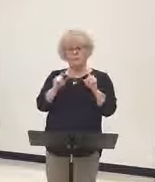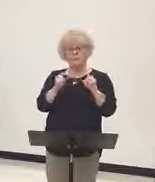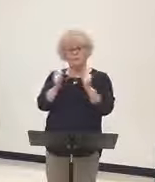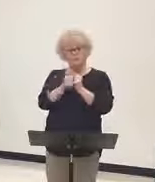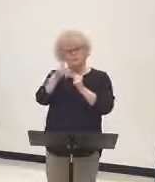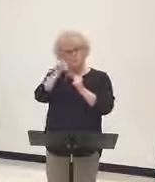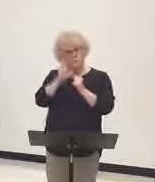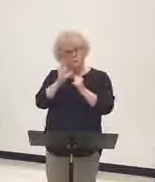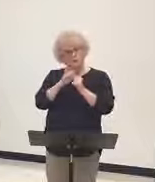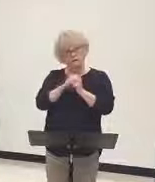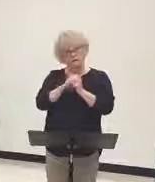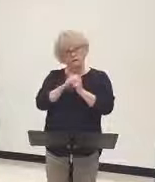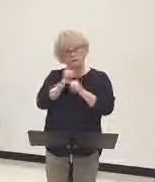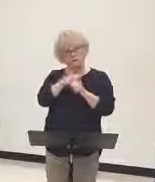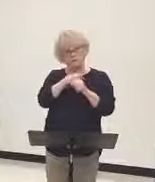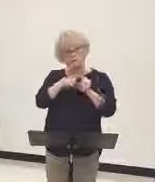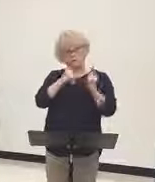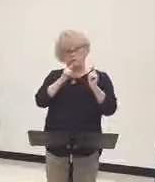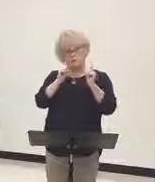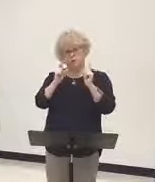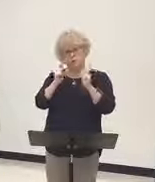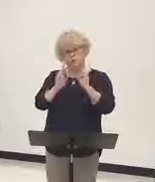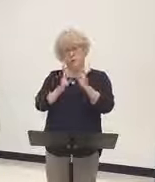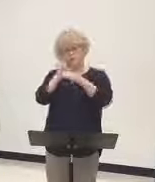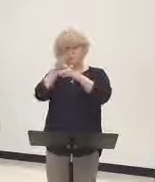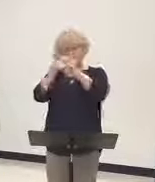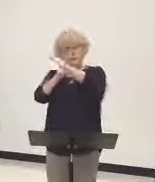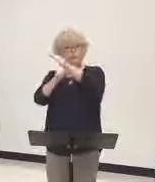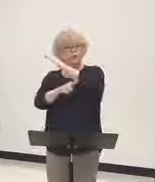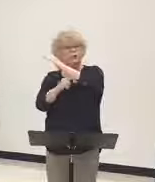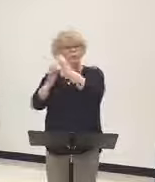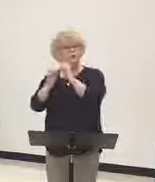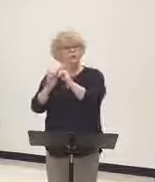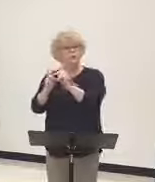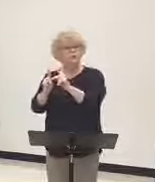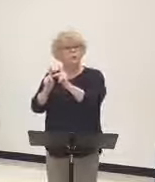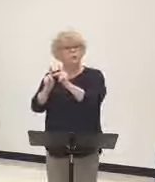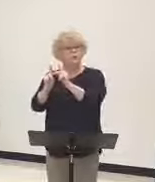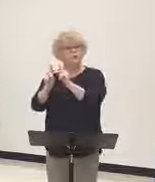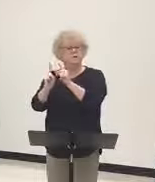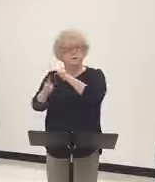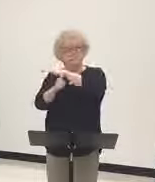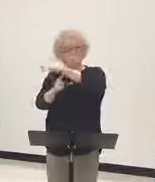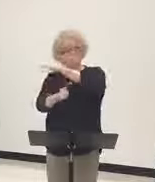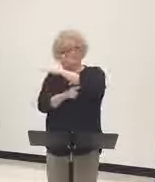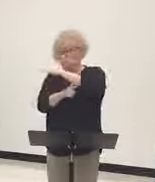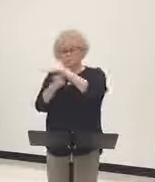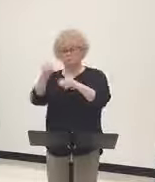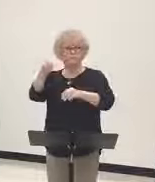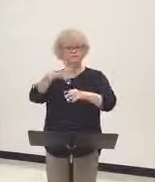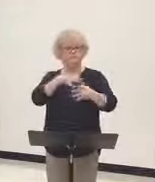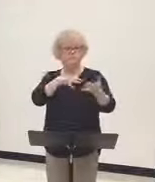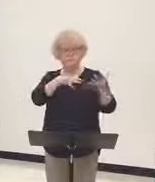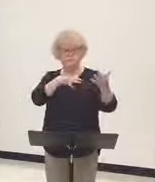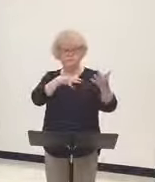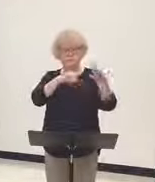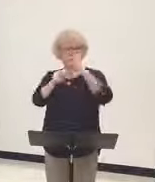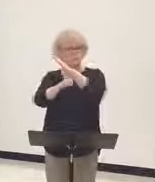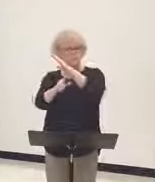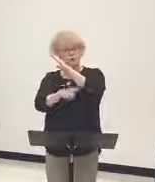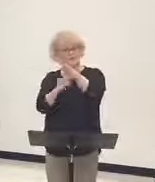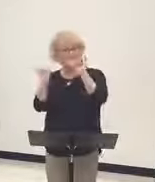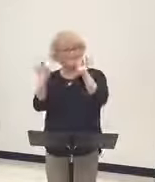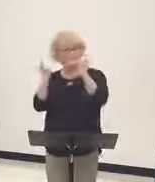with God, we're going over a bridge of opportunity, a bridge of grace, a bridge